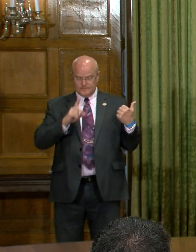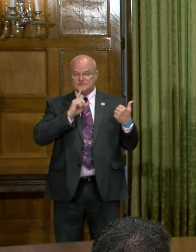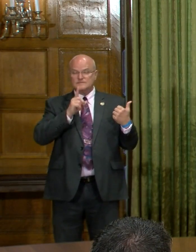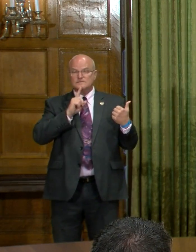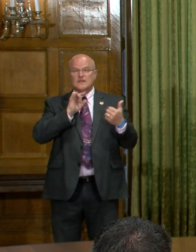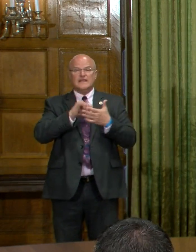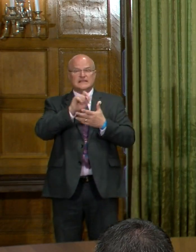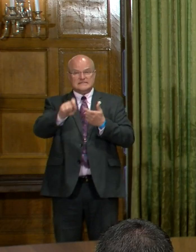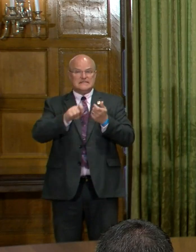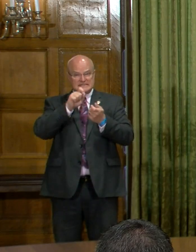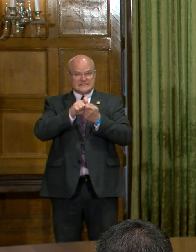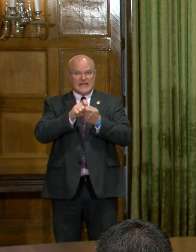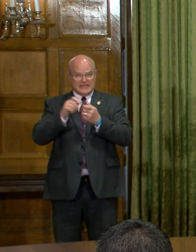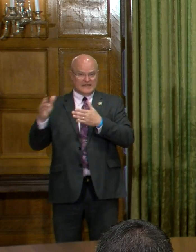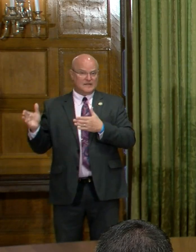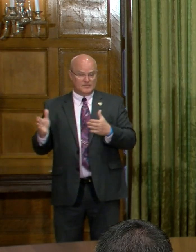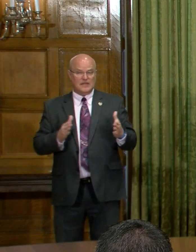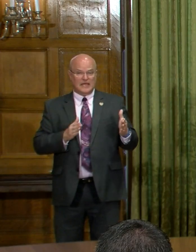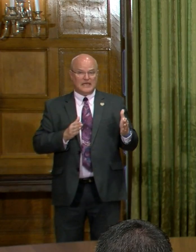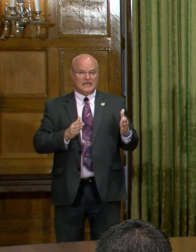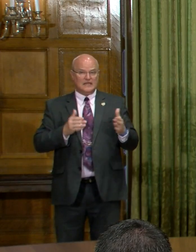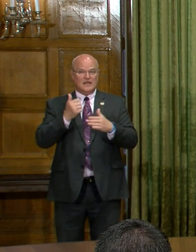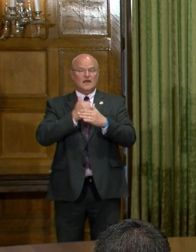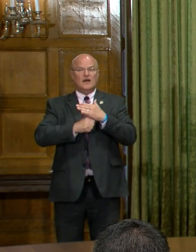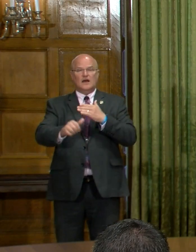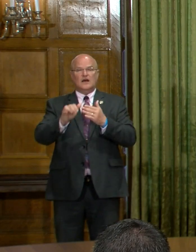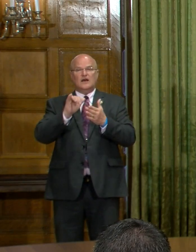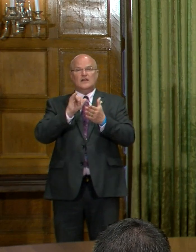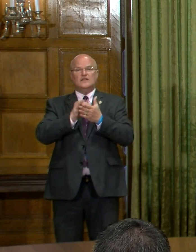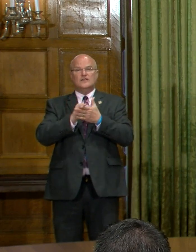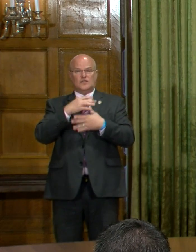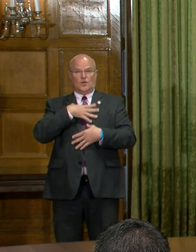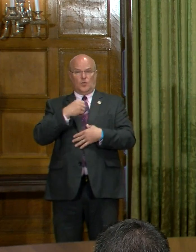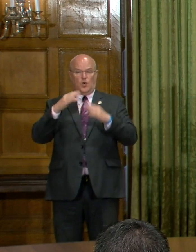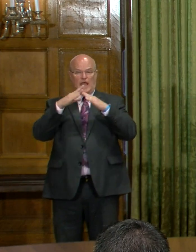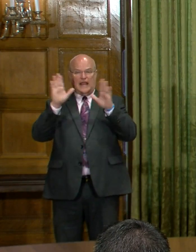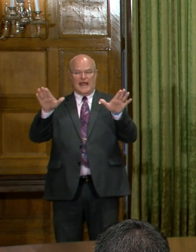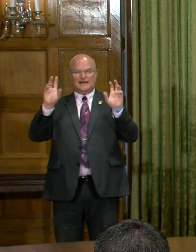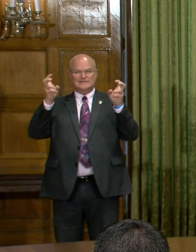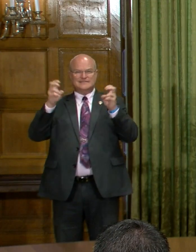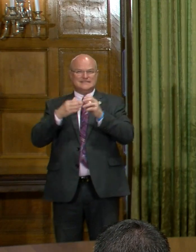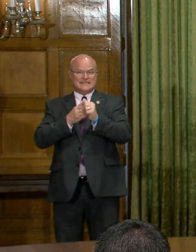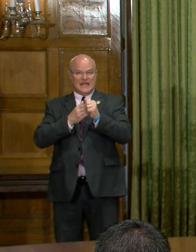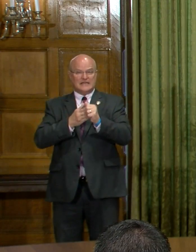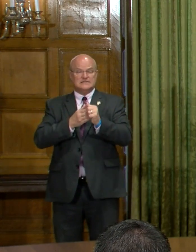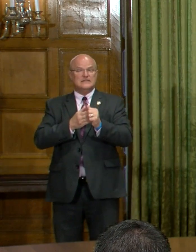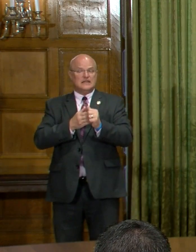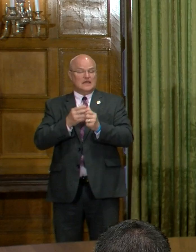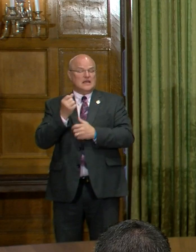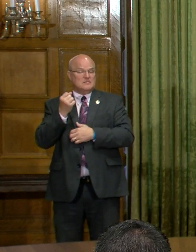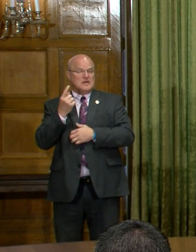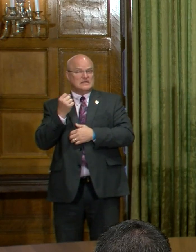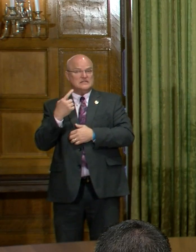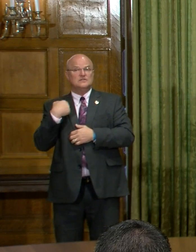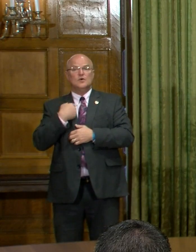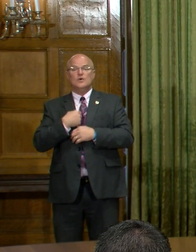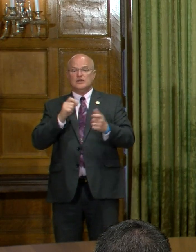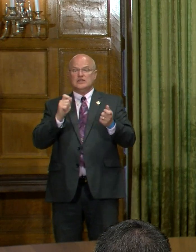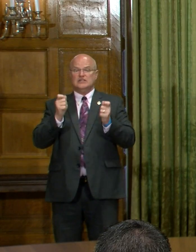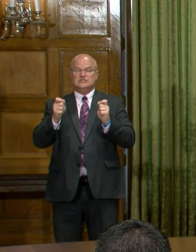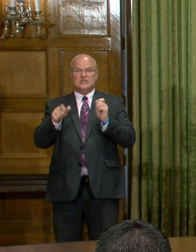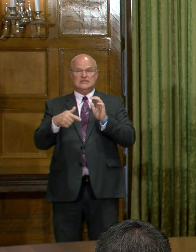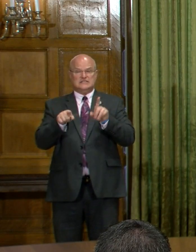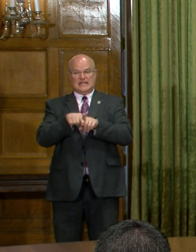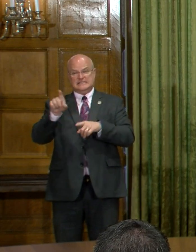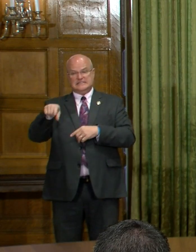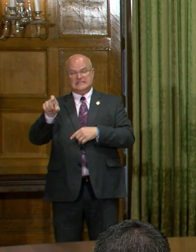mean, that is exactly the plan under the White House's guidance, and it makes some sense. We can adjust it